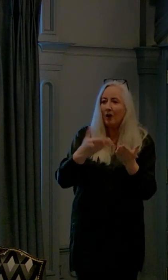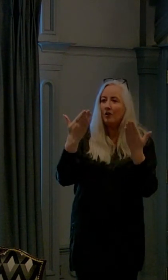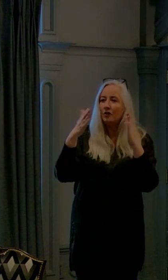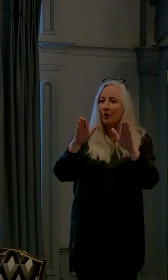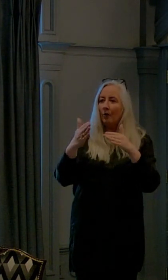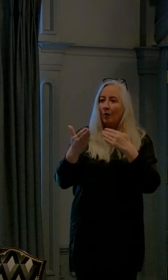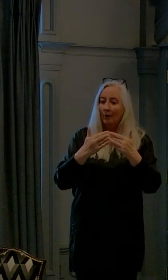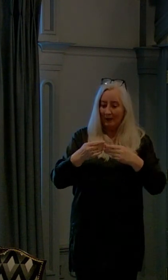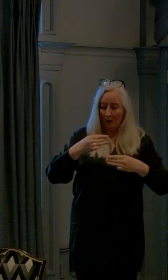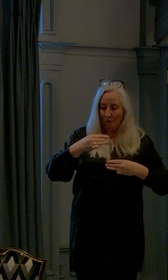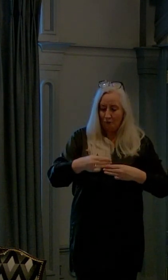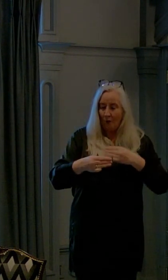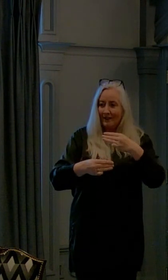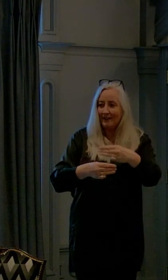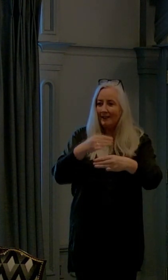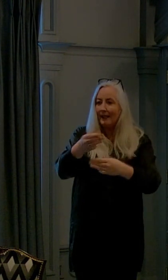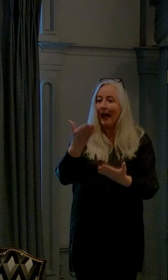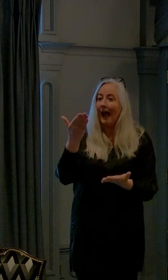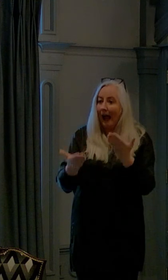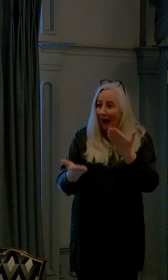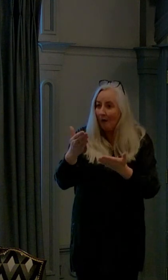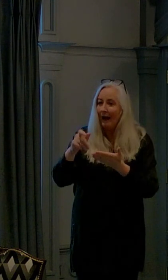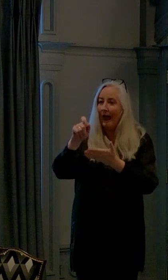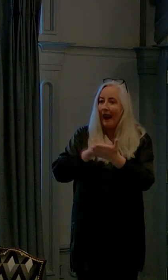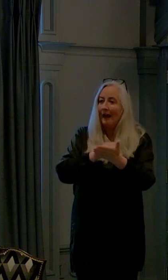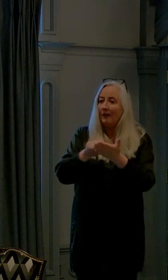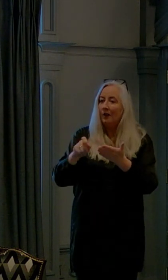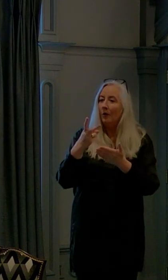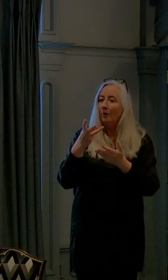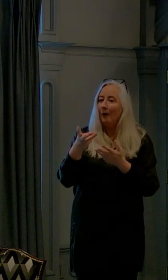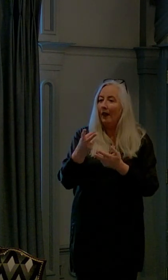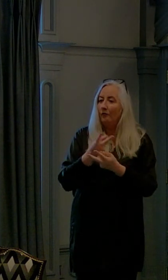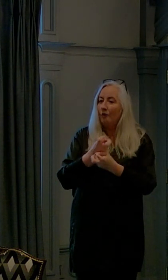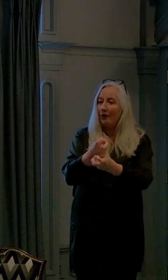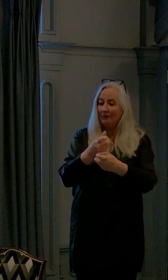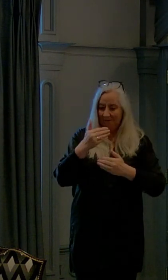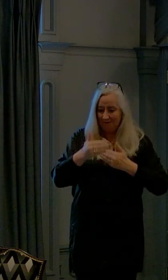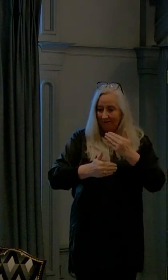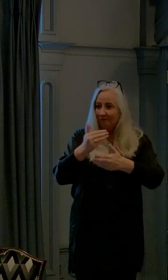process for how the election will be run.